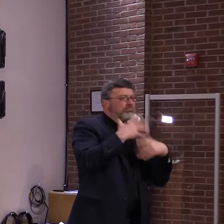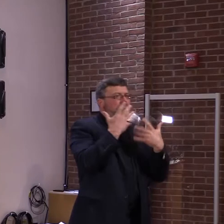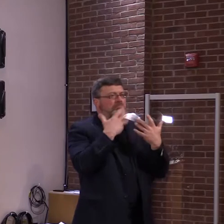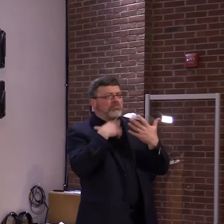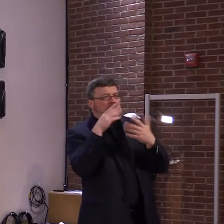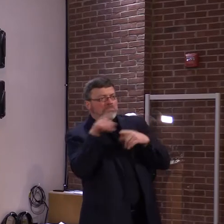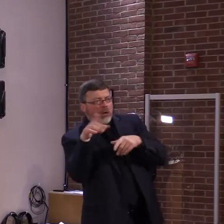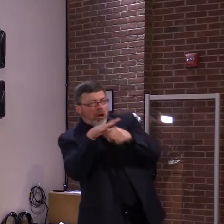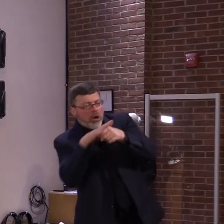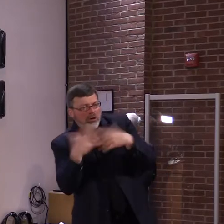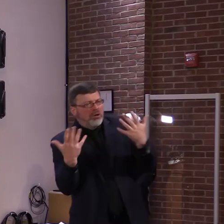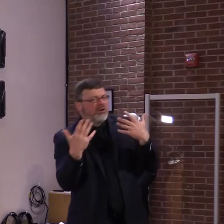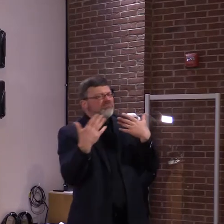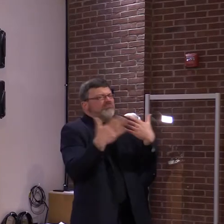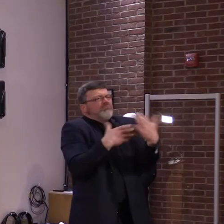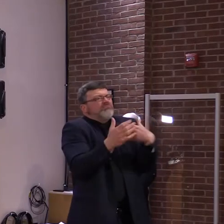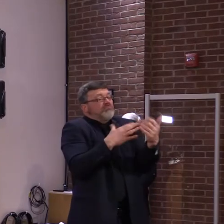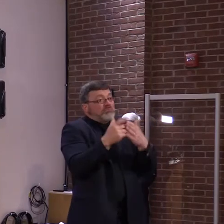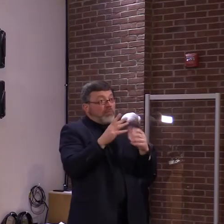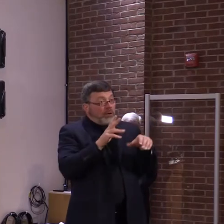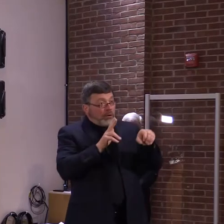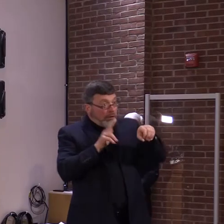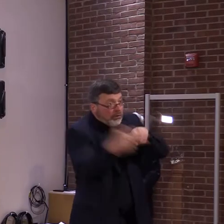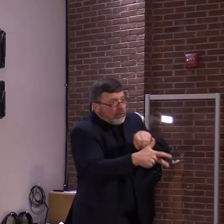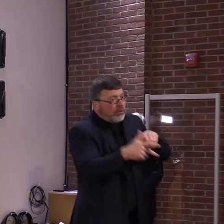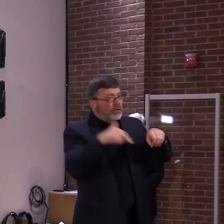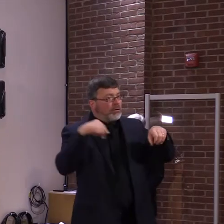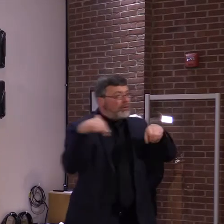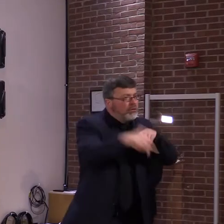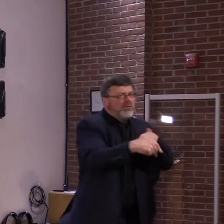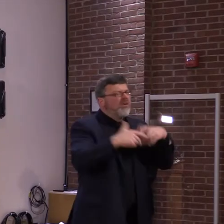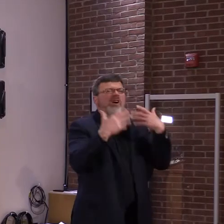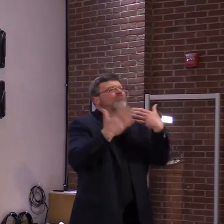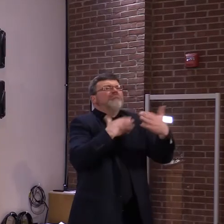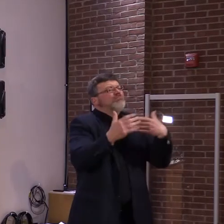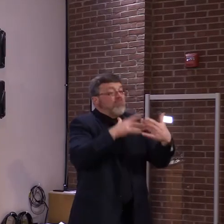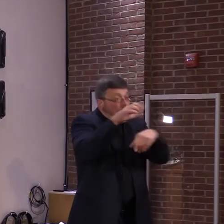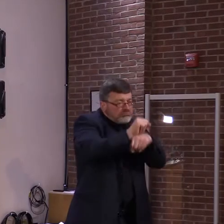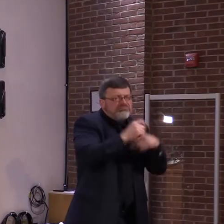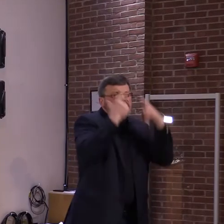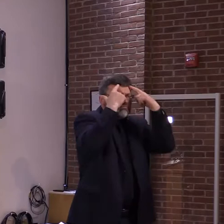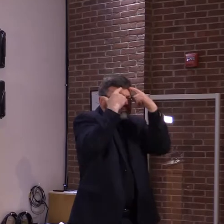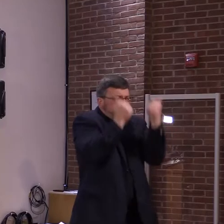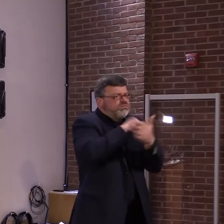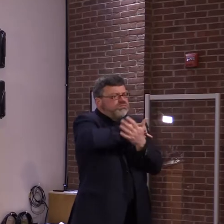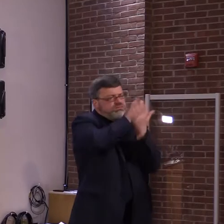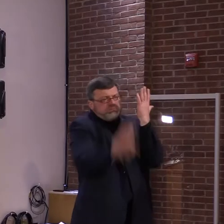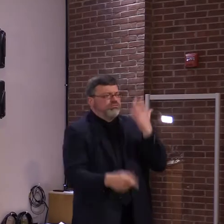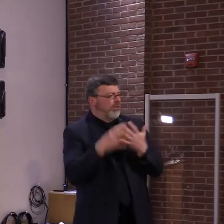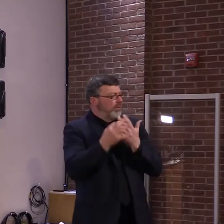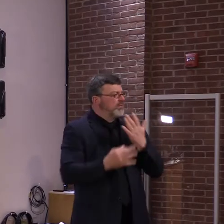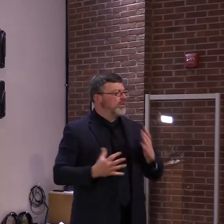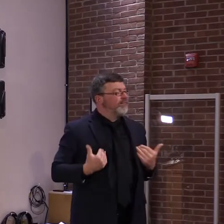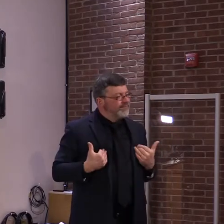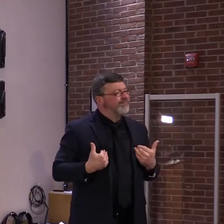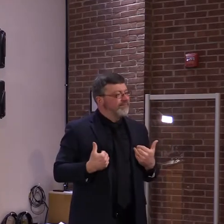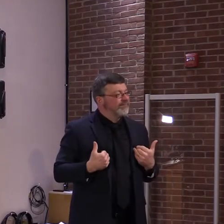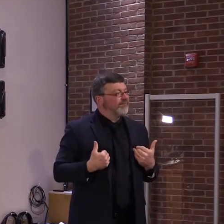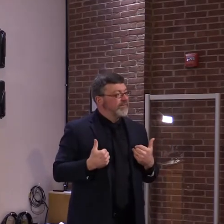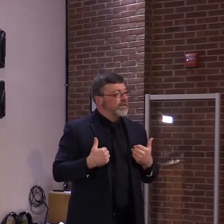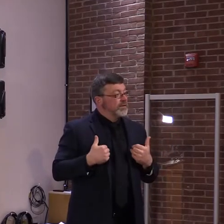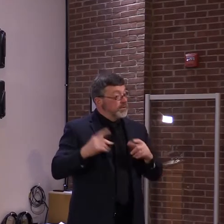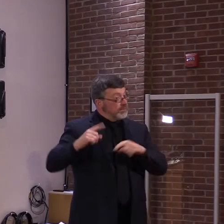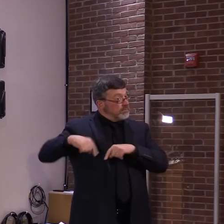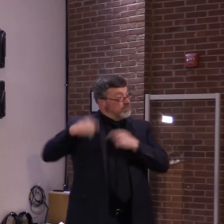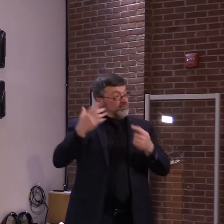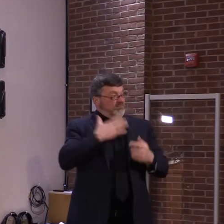healthvermont.gov/myvaccine website and our @HealthVermont social media channels. And we hope you'll help us spread the